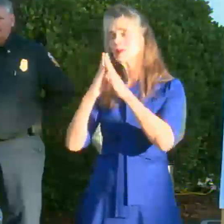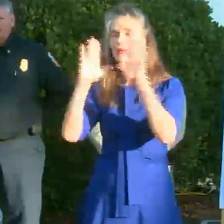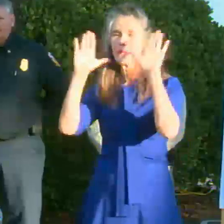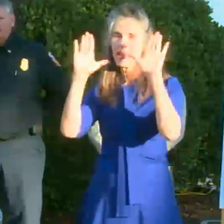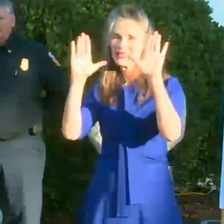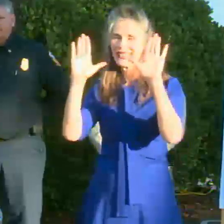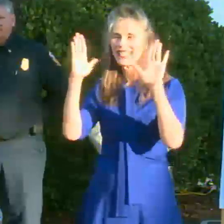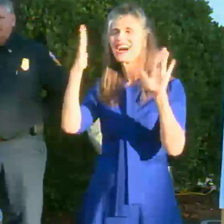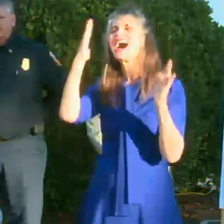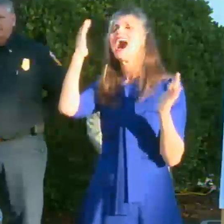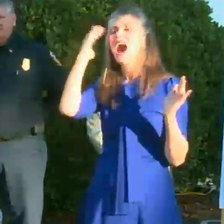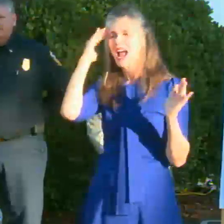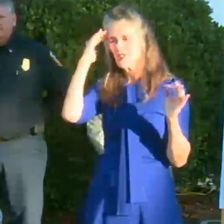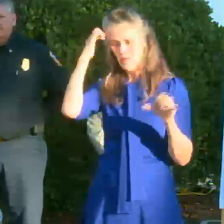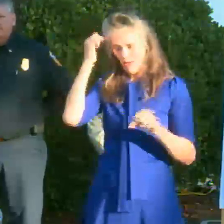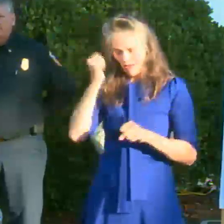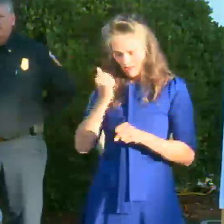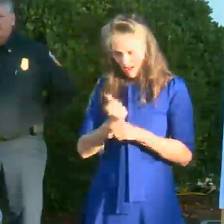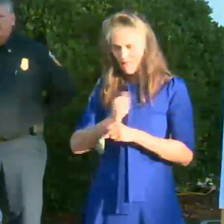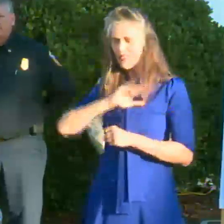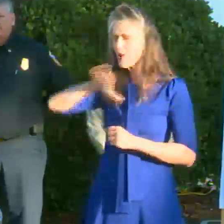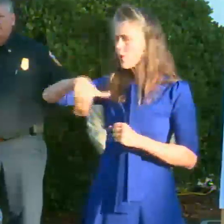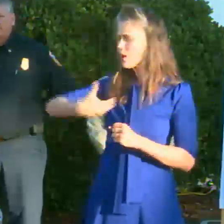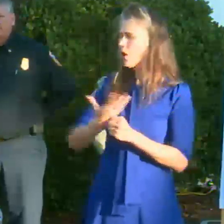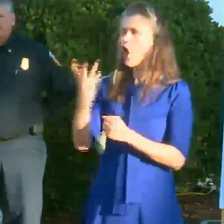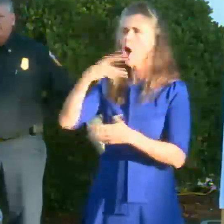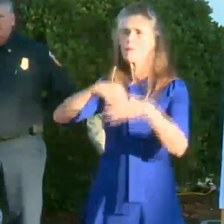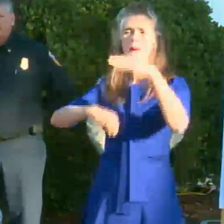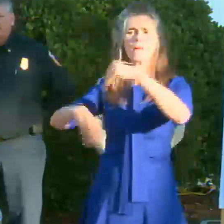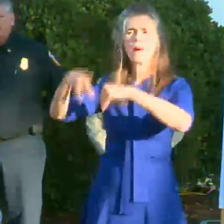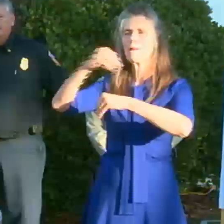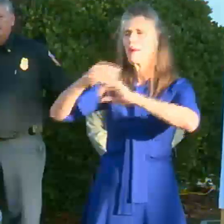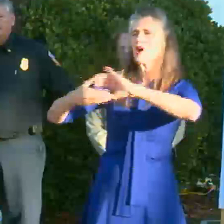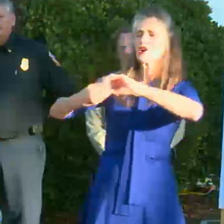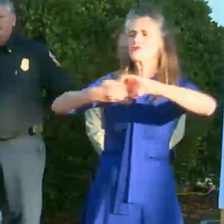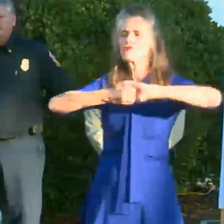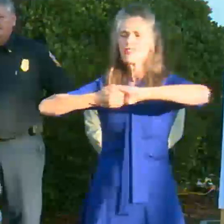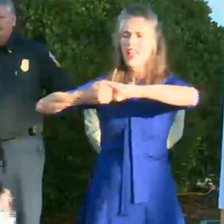all come together and we will get through this. Thank you.